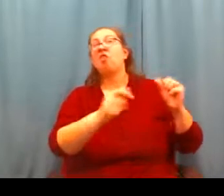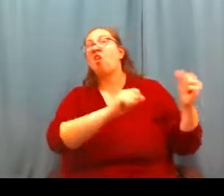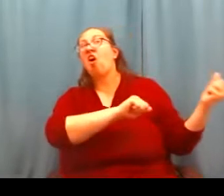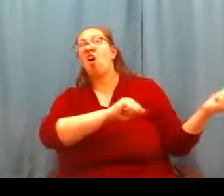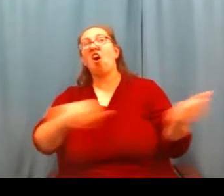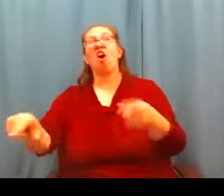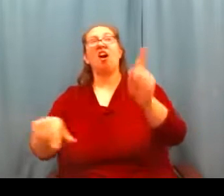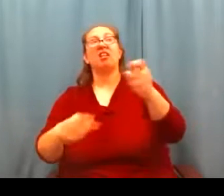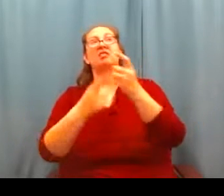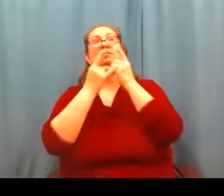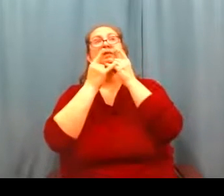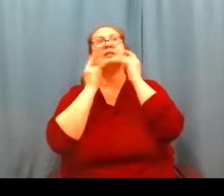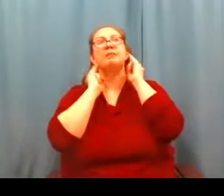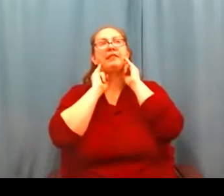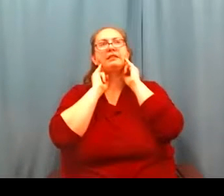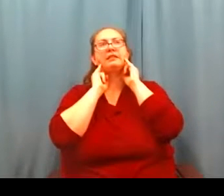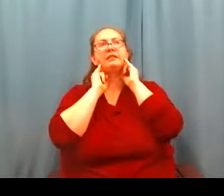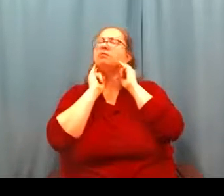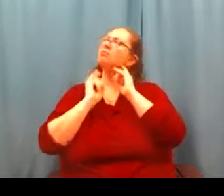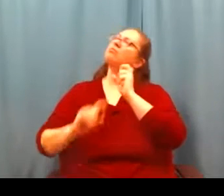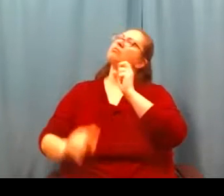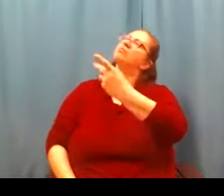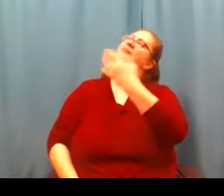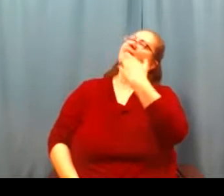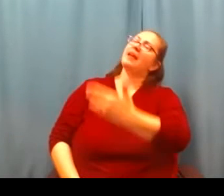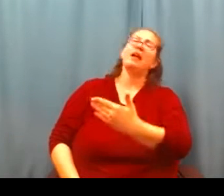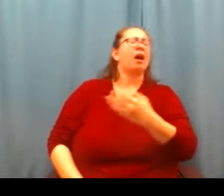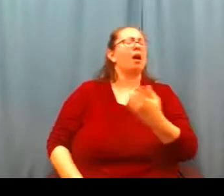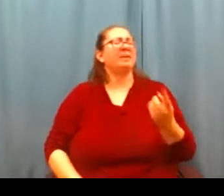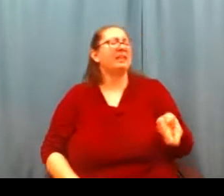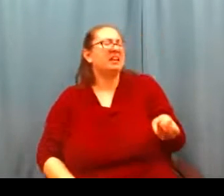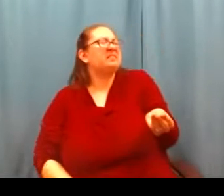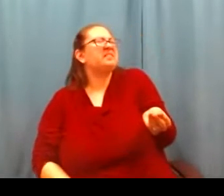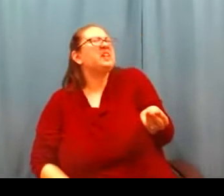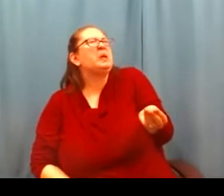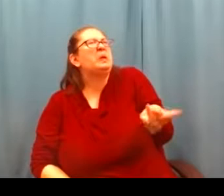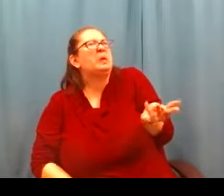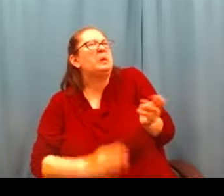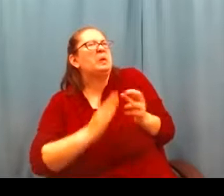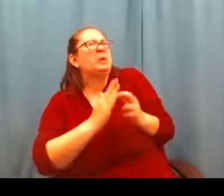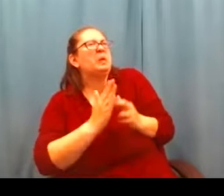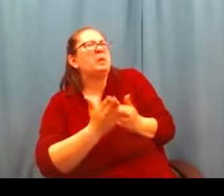church. Okay, So, thank you very much. and those are just a couple of the things. Sure, thank